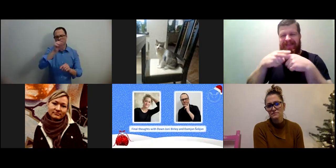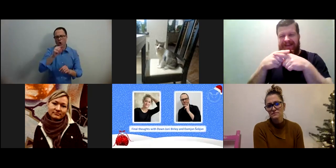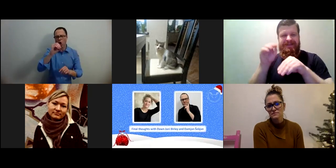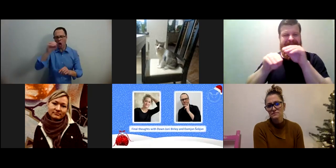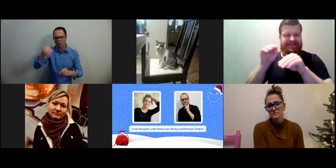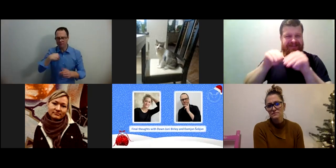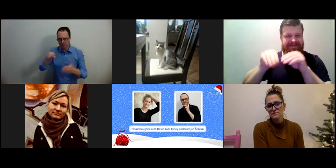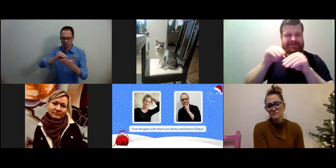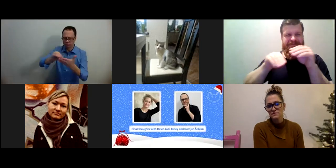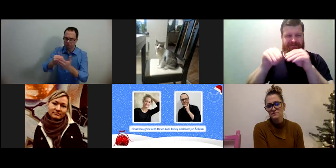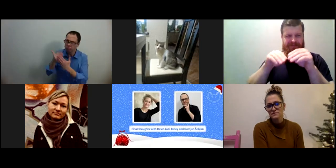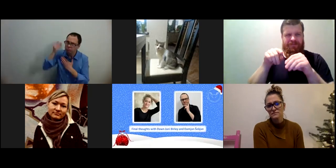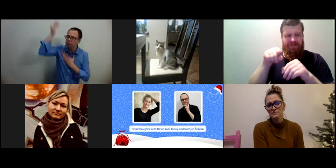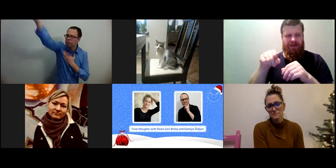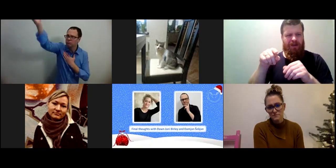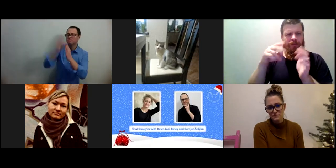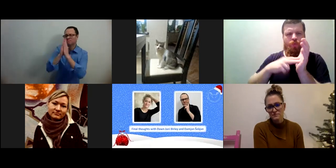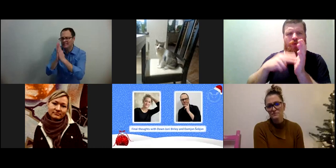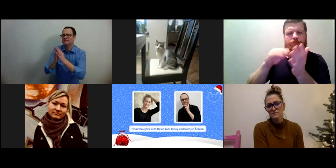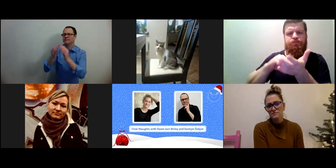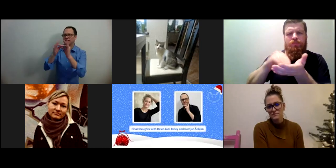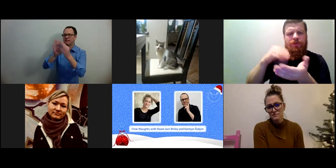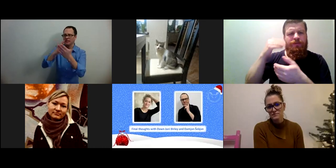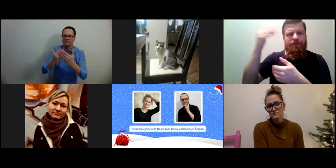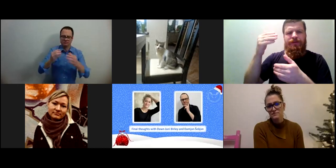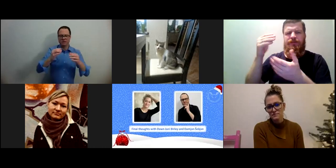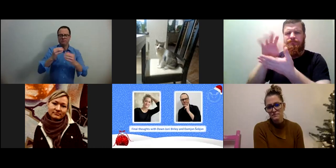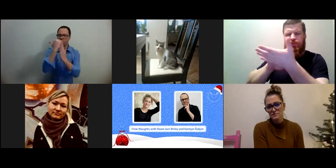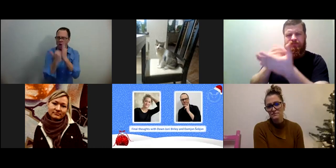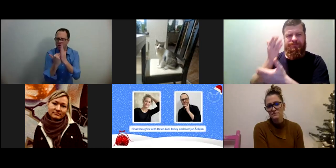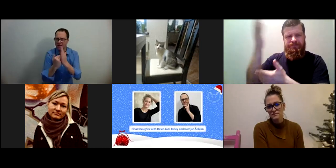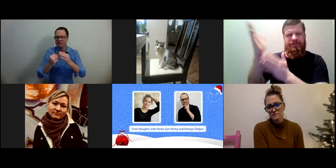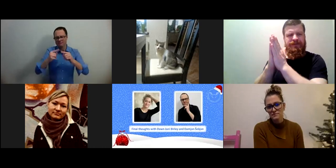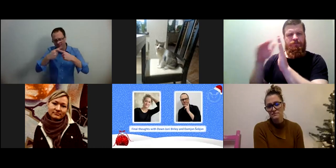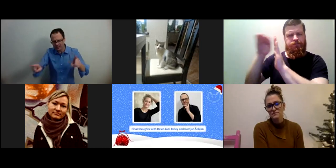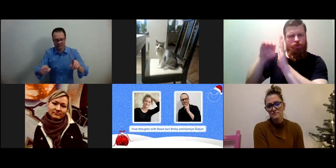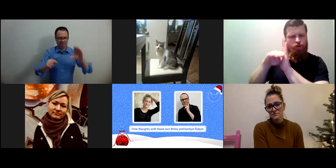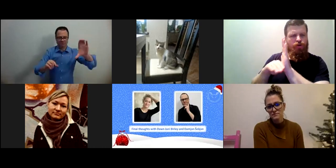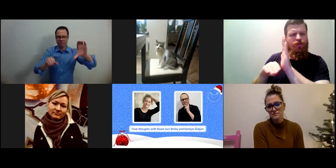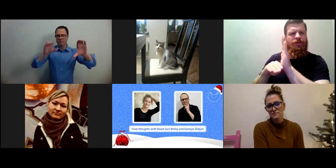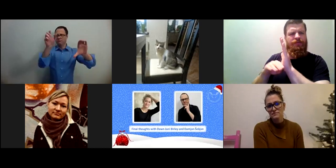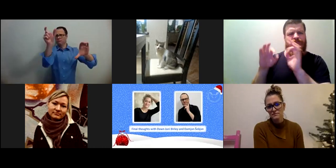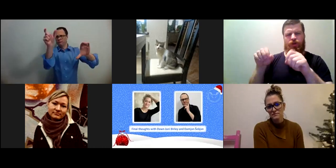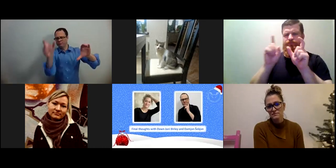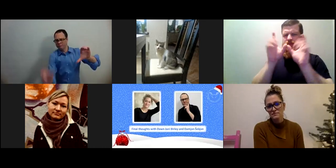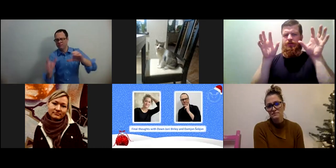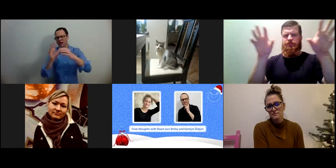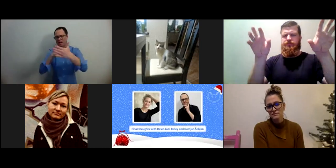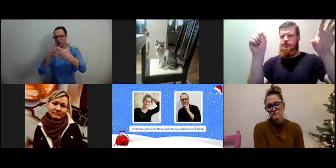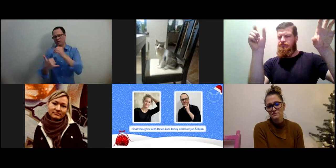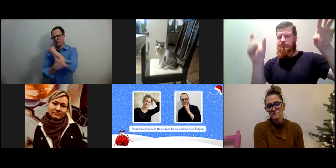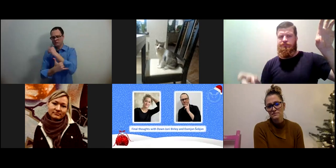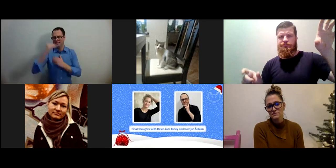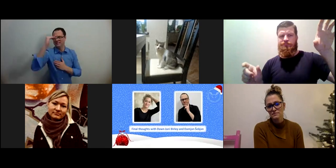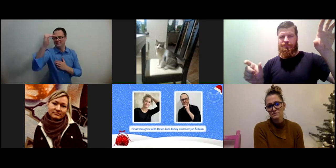and Facebook Live events. I have been sending messages to Zoom, asking them to